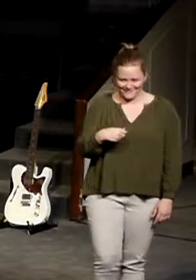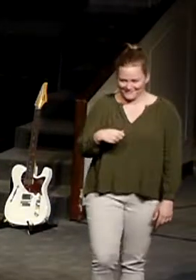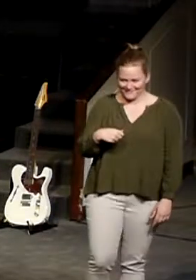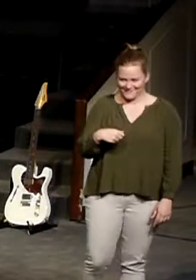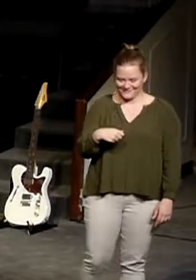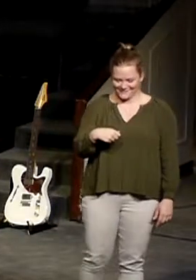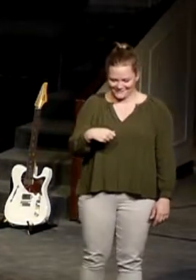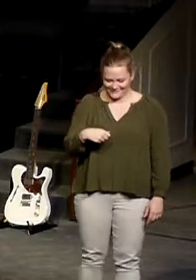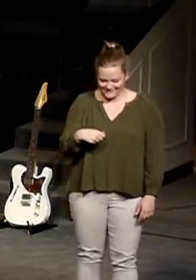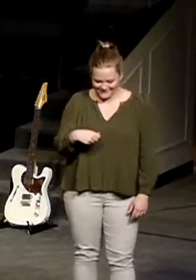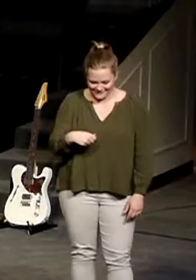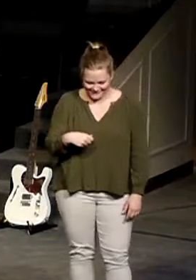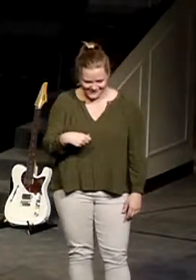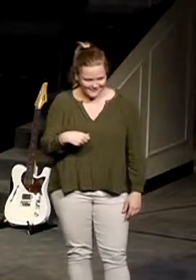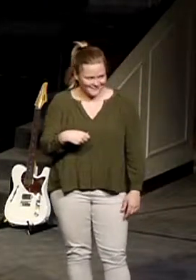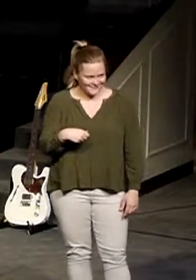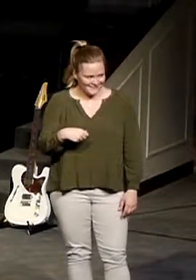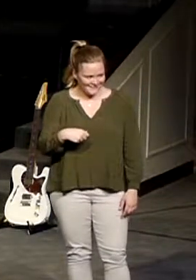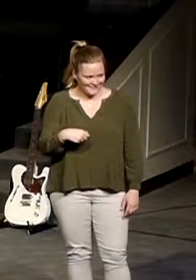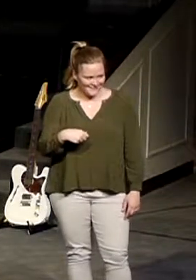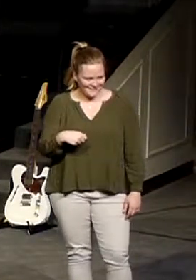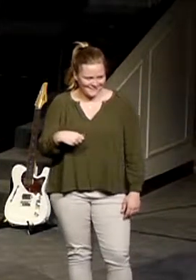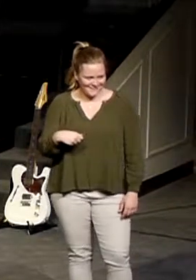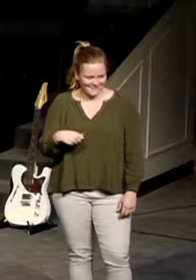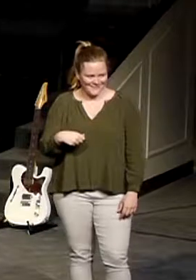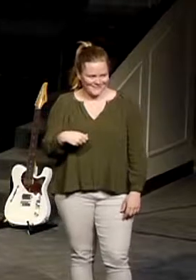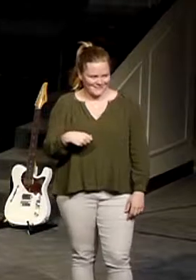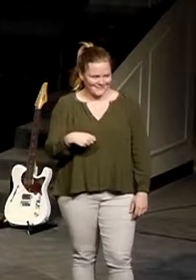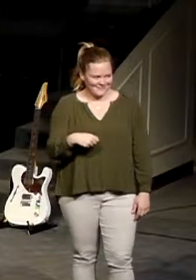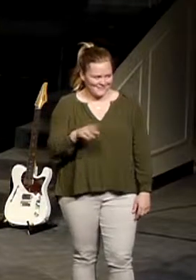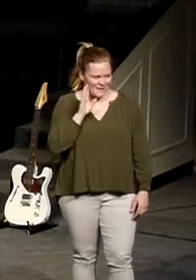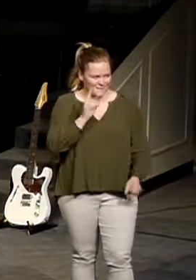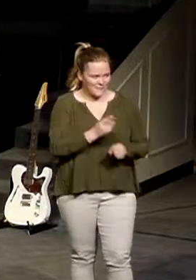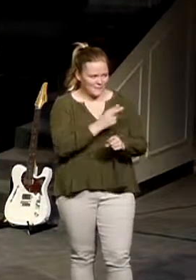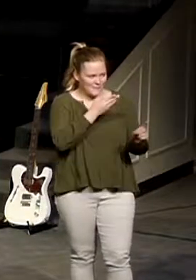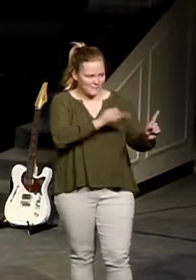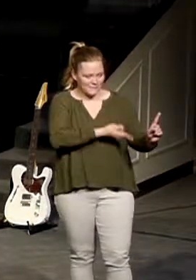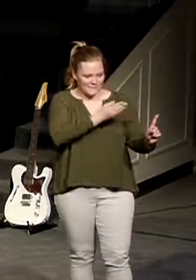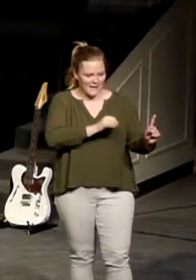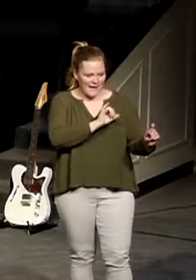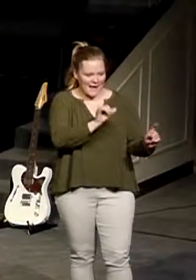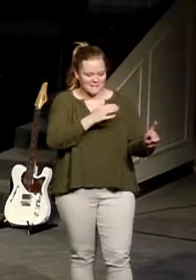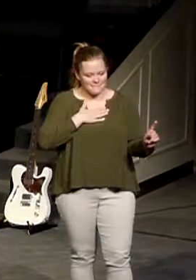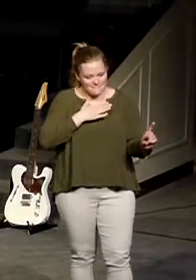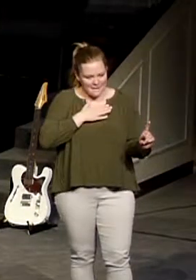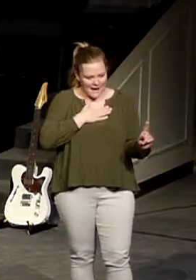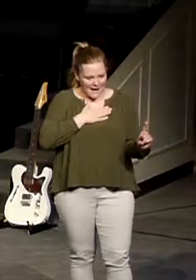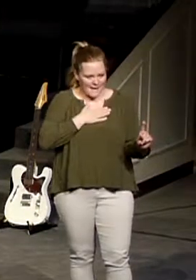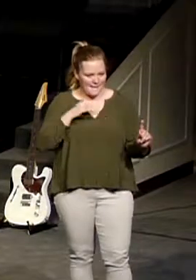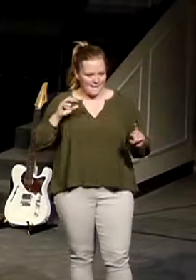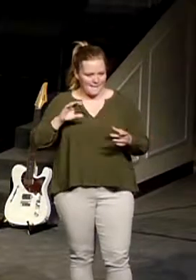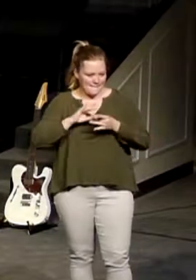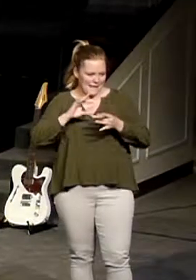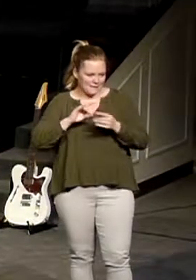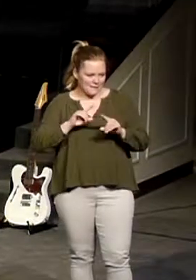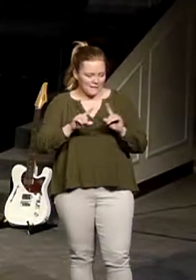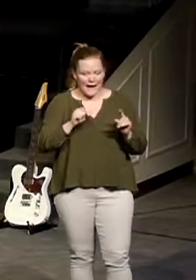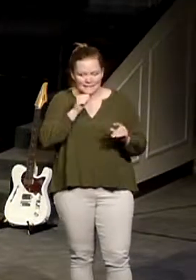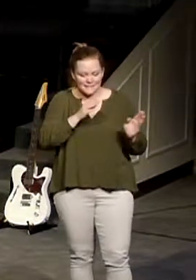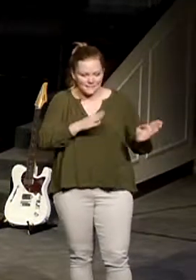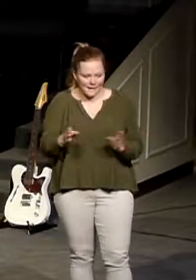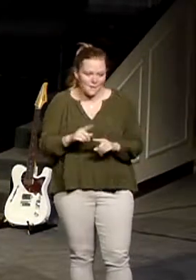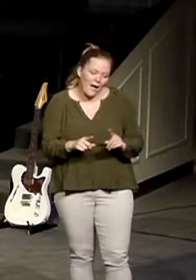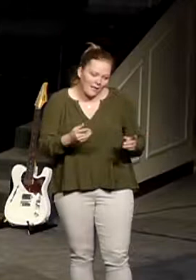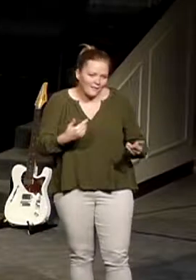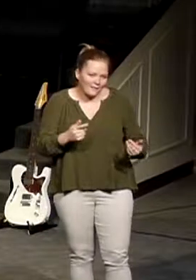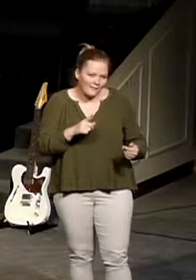Someone named Jonah. And I am going to use Jonah as my passage. I hadn't planned that, but once he, I did. I had planned